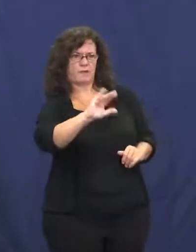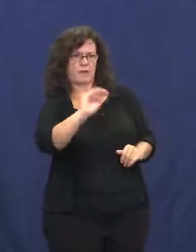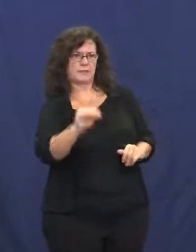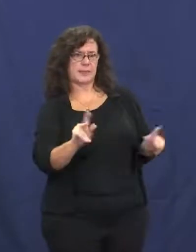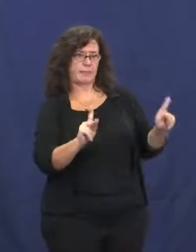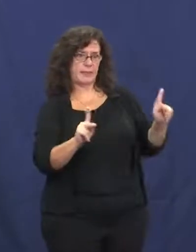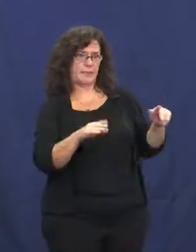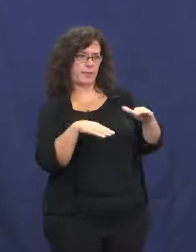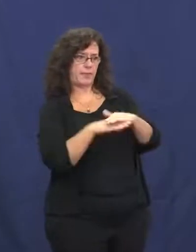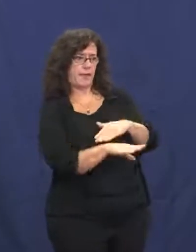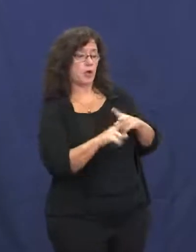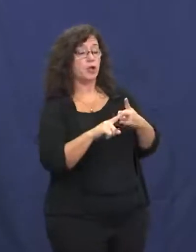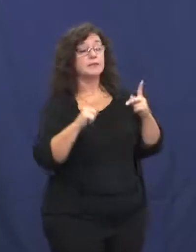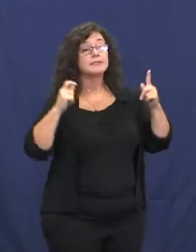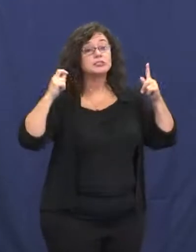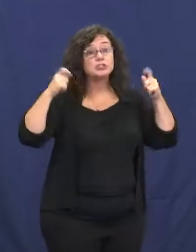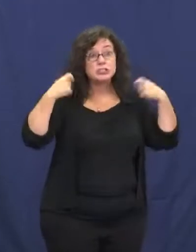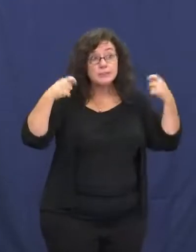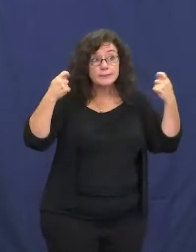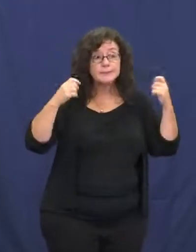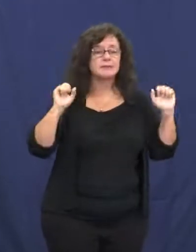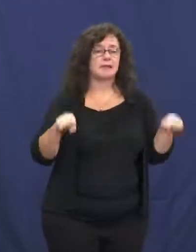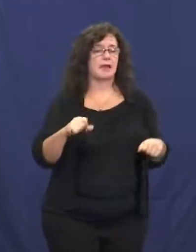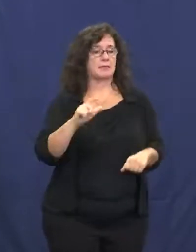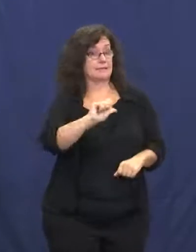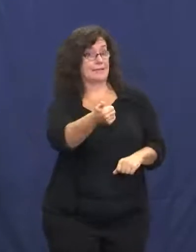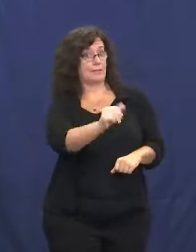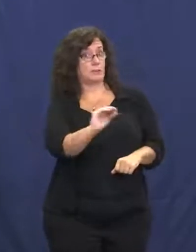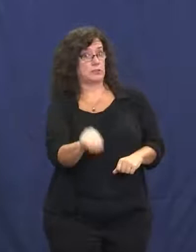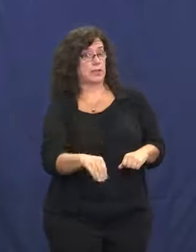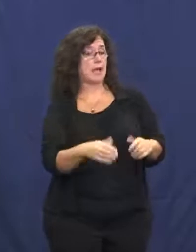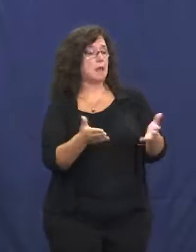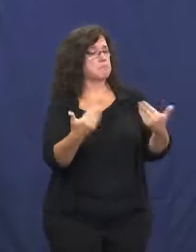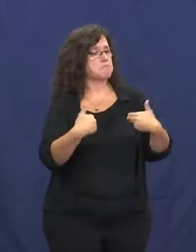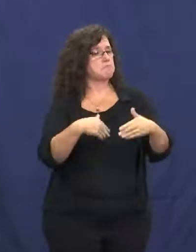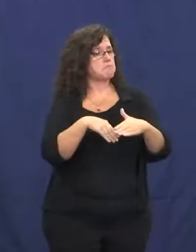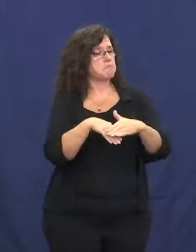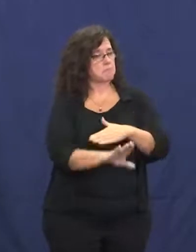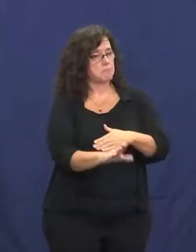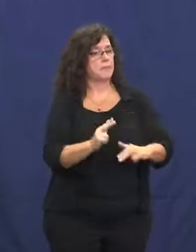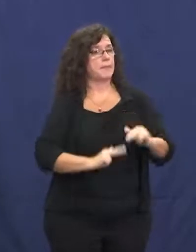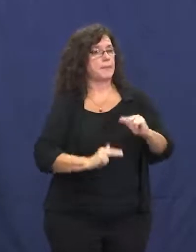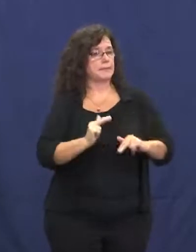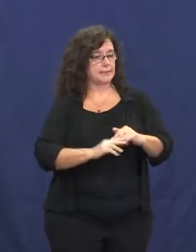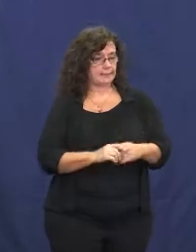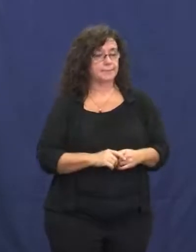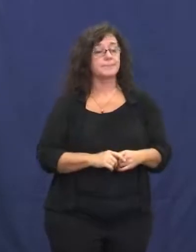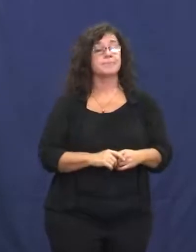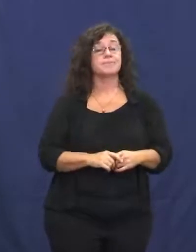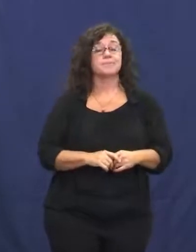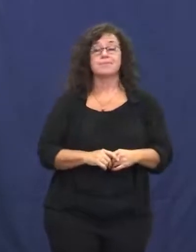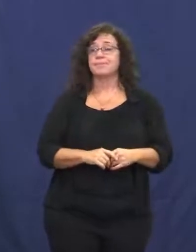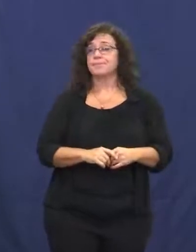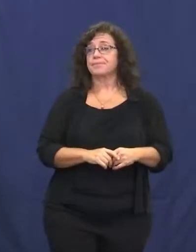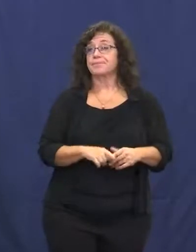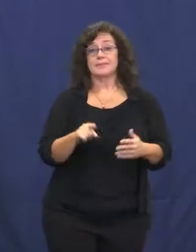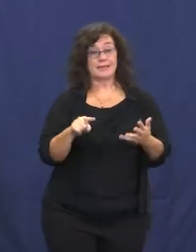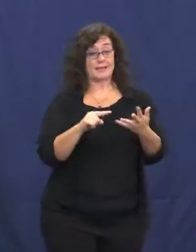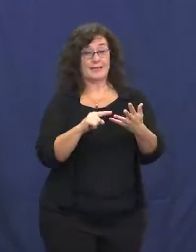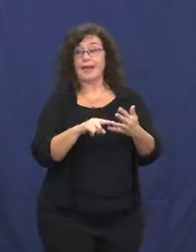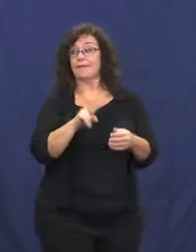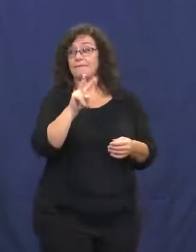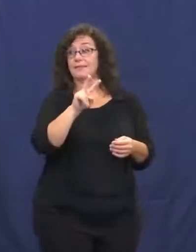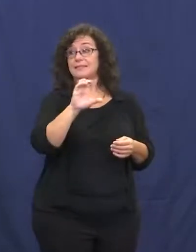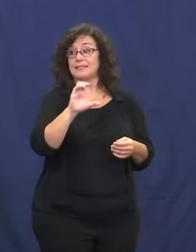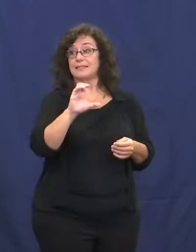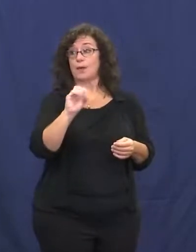Gyms can go to 10% indoor capacity. And again, this is the place where you would register your business. And I encourage you to look ahead